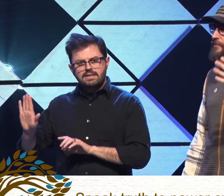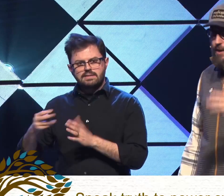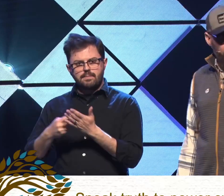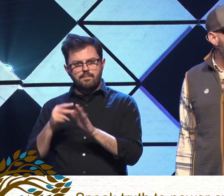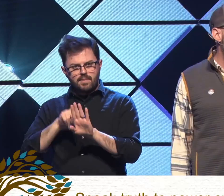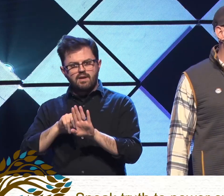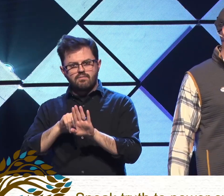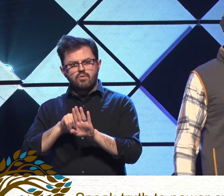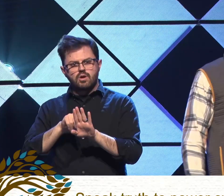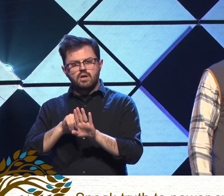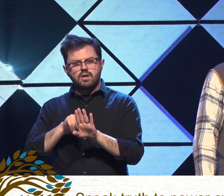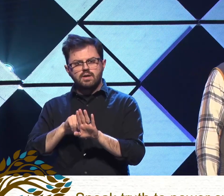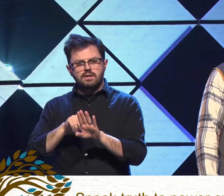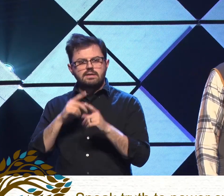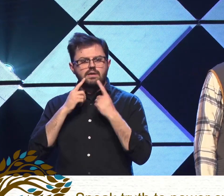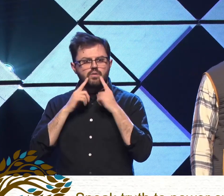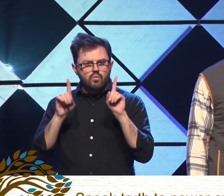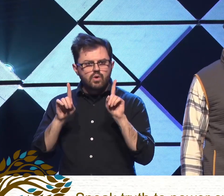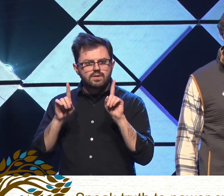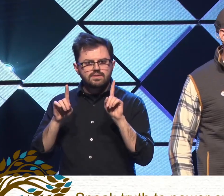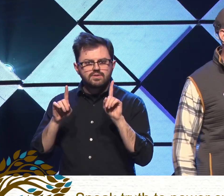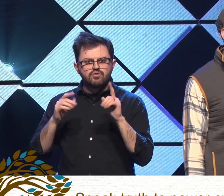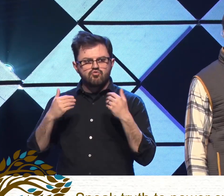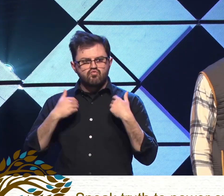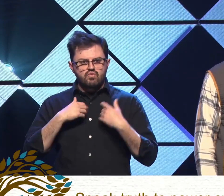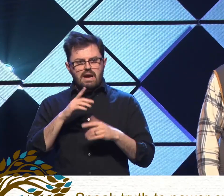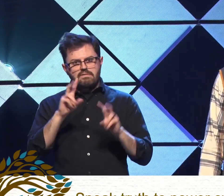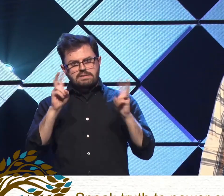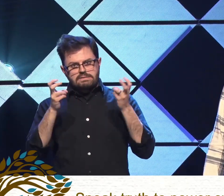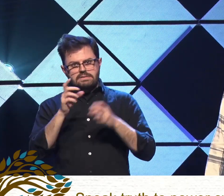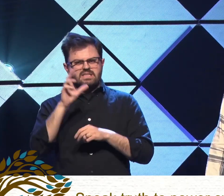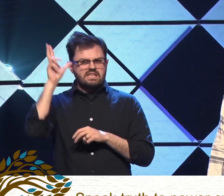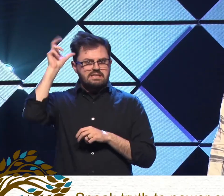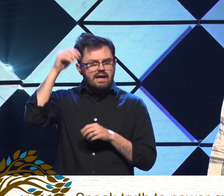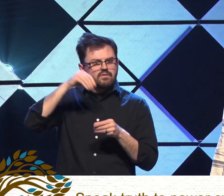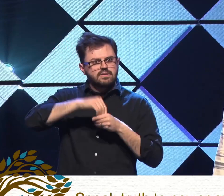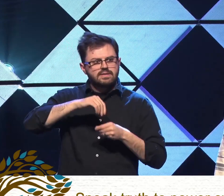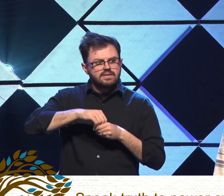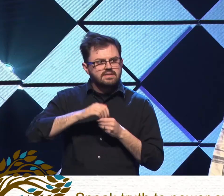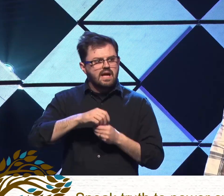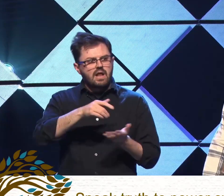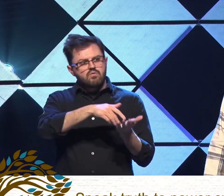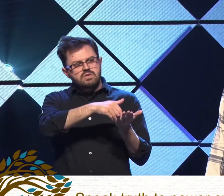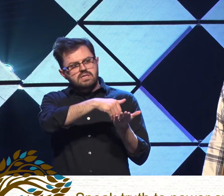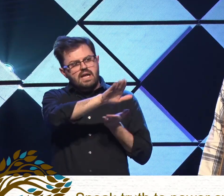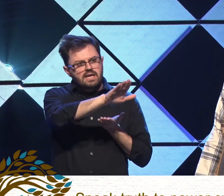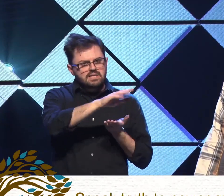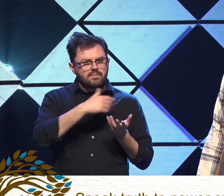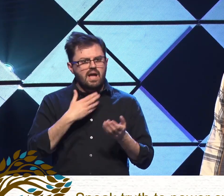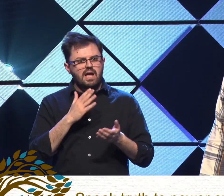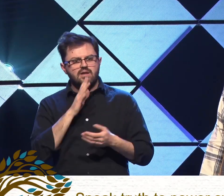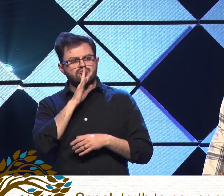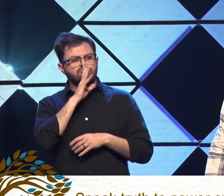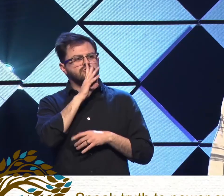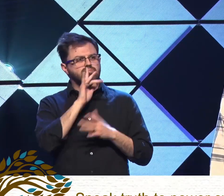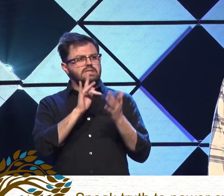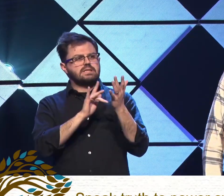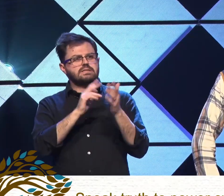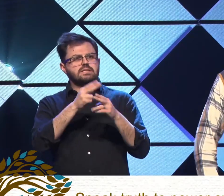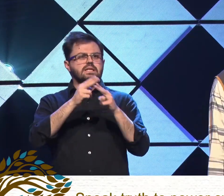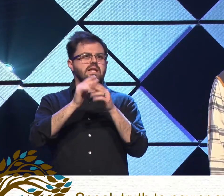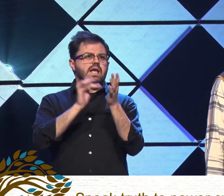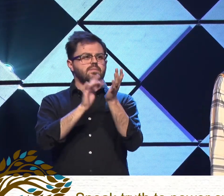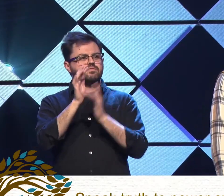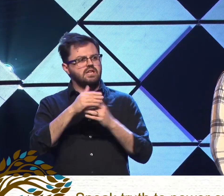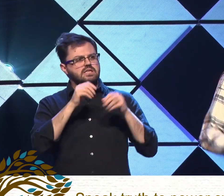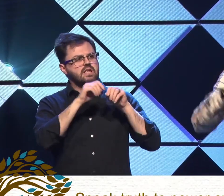up in that environment too, that was like, we're just gonna cast out the devils and we're gonna speak over the name of Jesus. And when I grew up